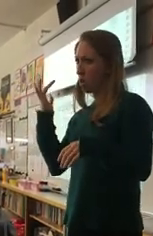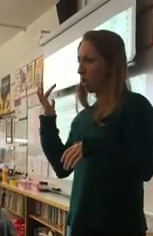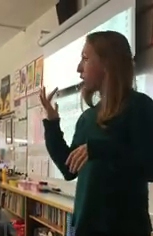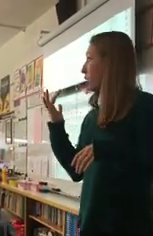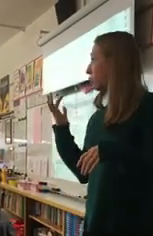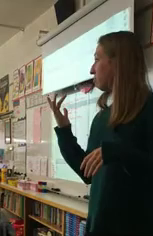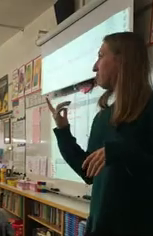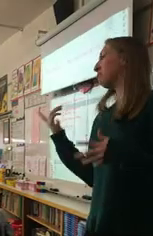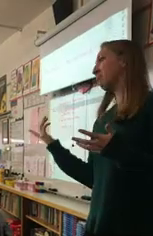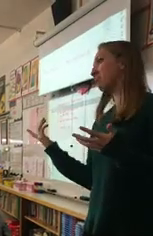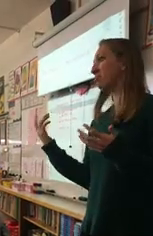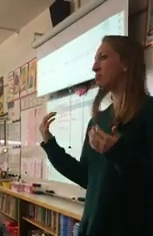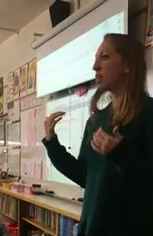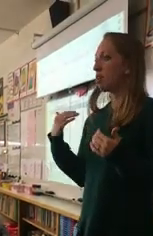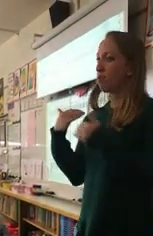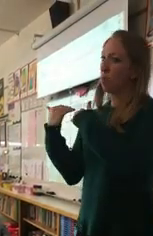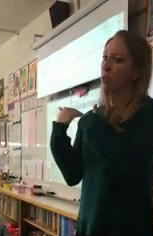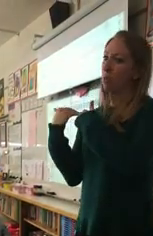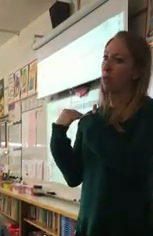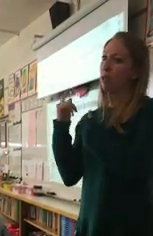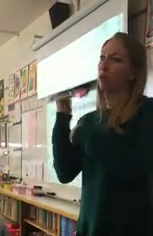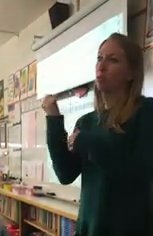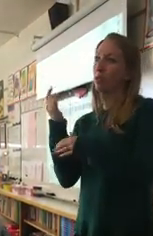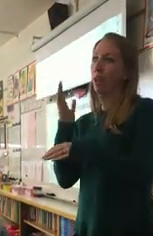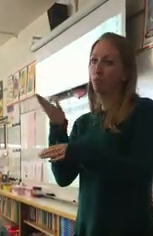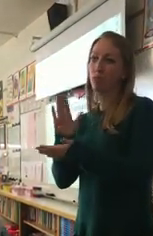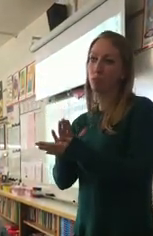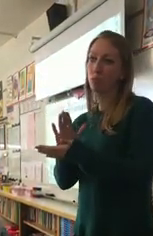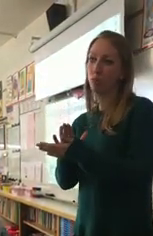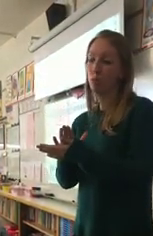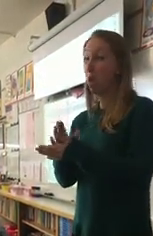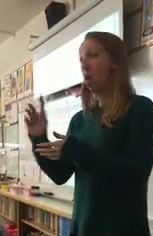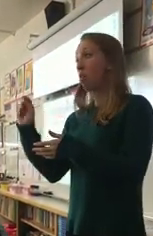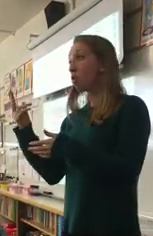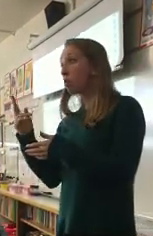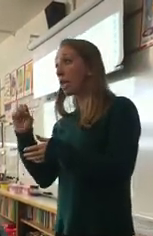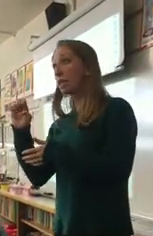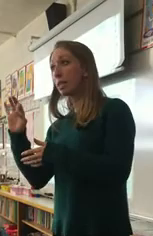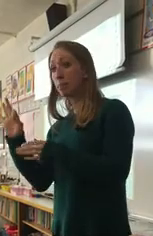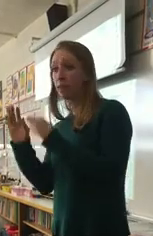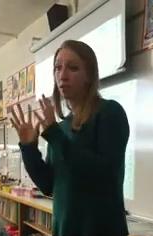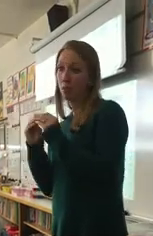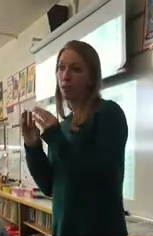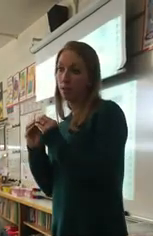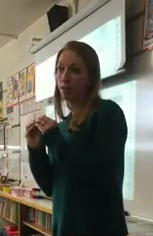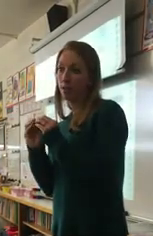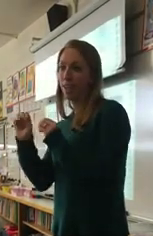I have an obligation on Tuesday after school, and then Thursday is SEP conferences, so I'm going to be doing that.